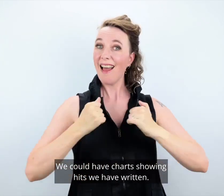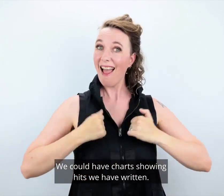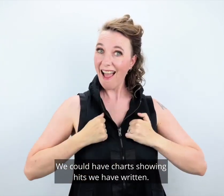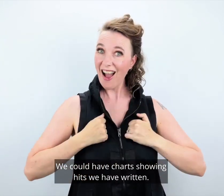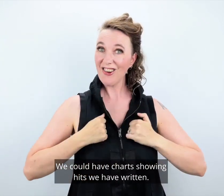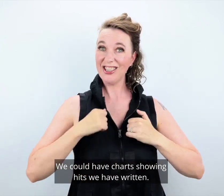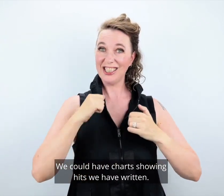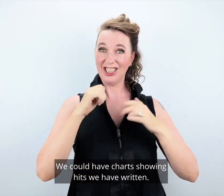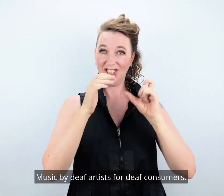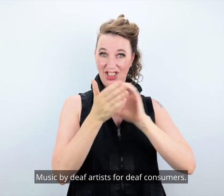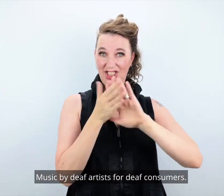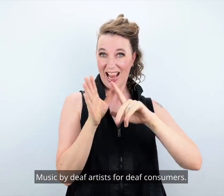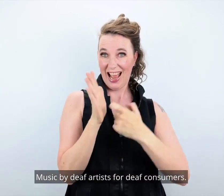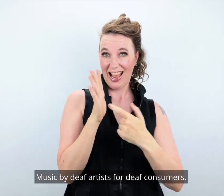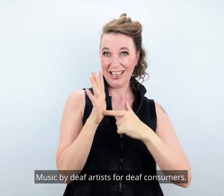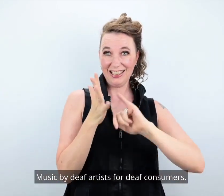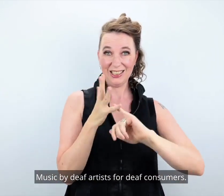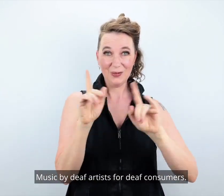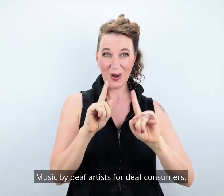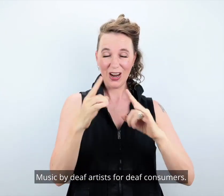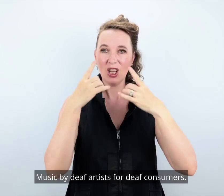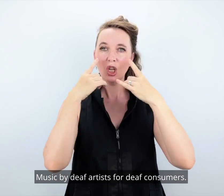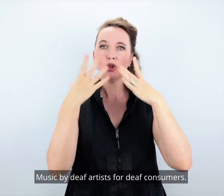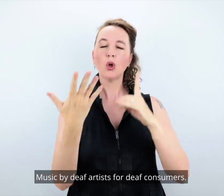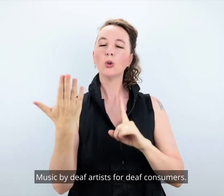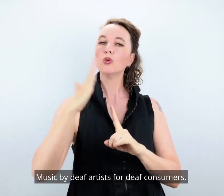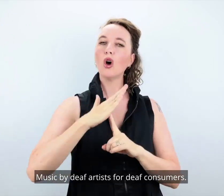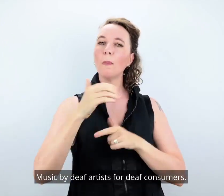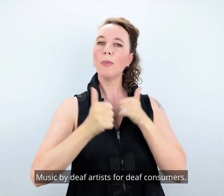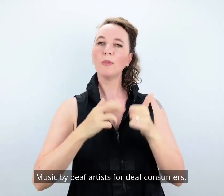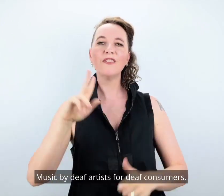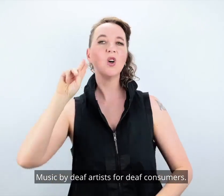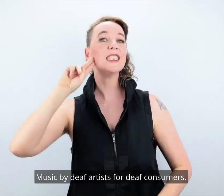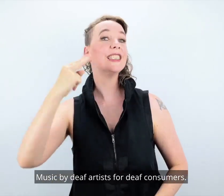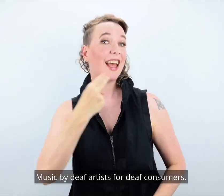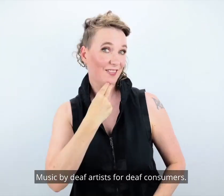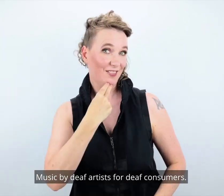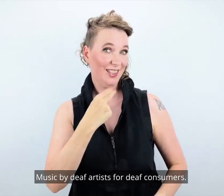music by deaf artists for deaf consumers.